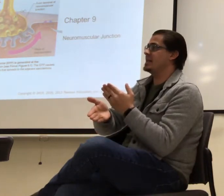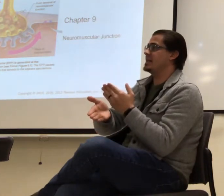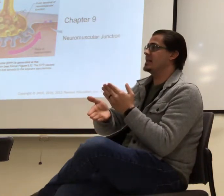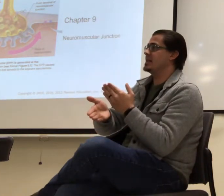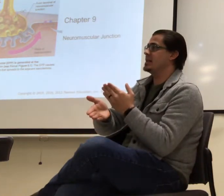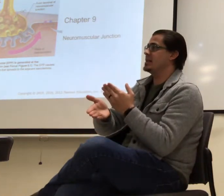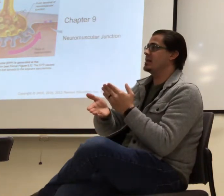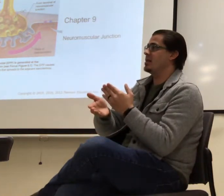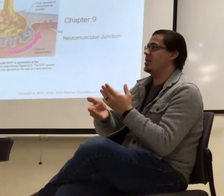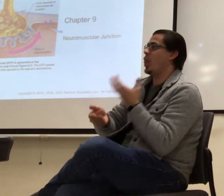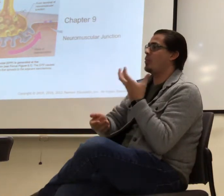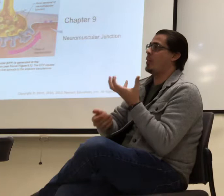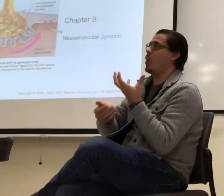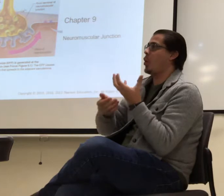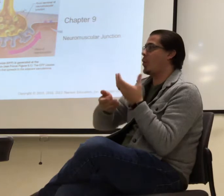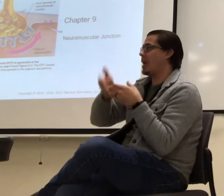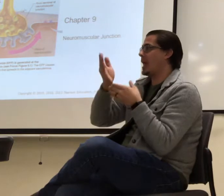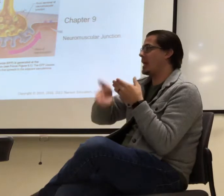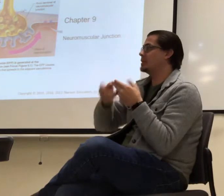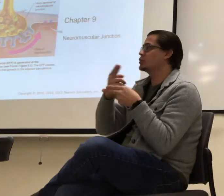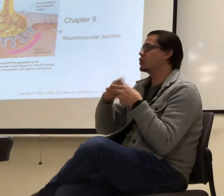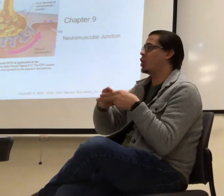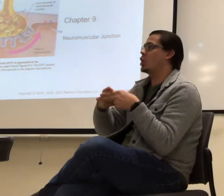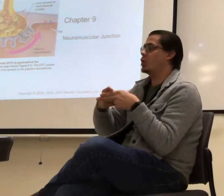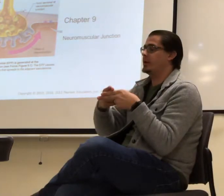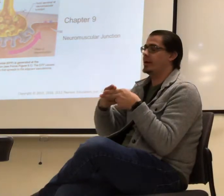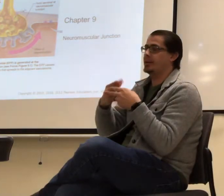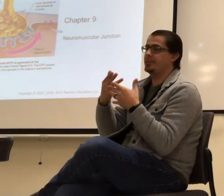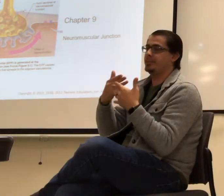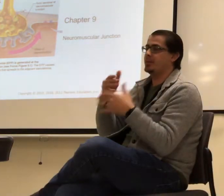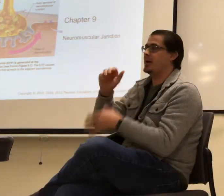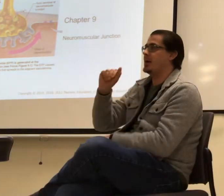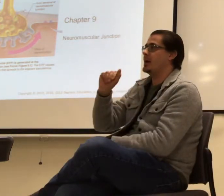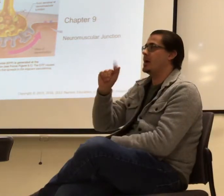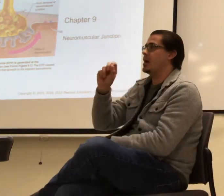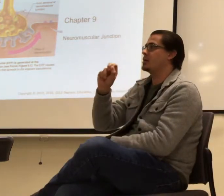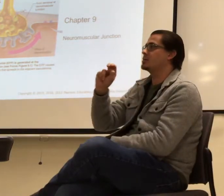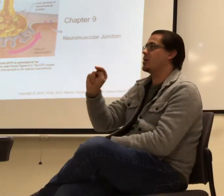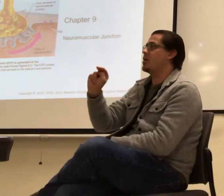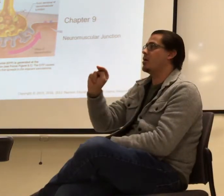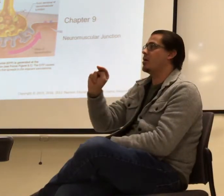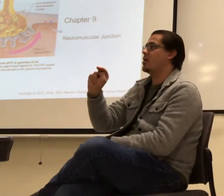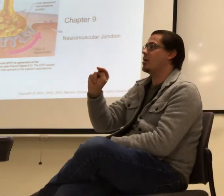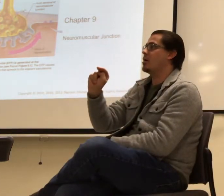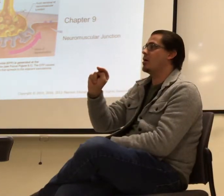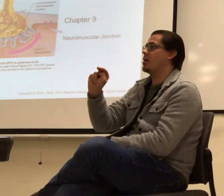this little bulb end. It's called the axon